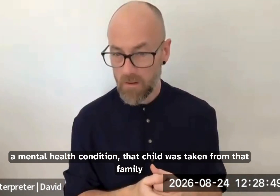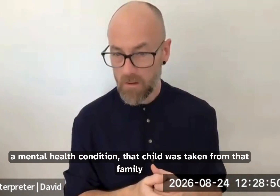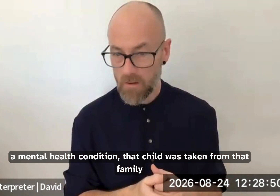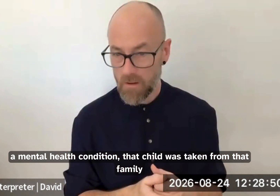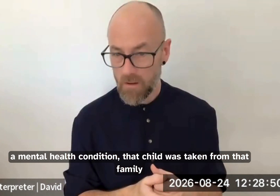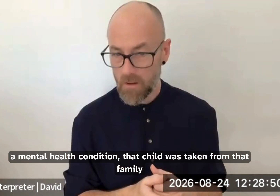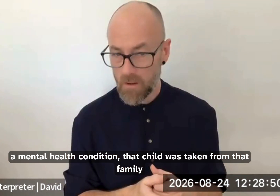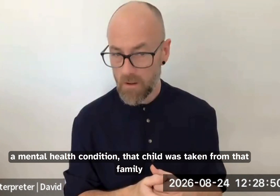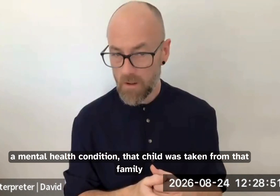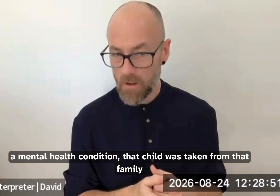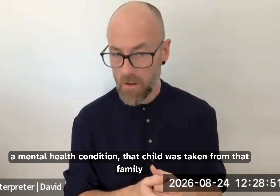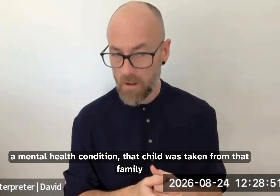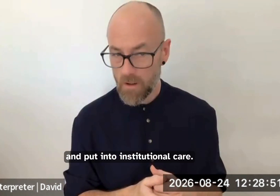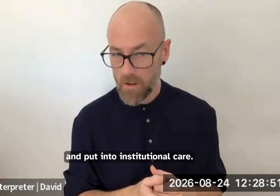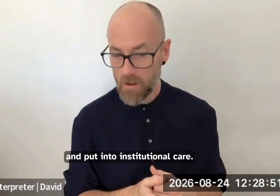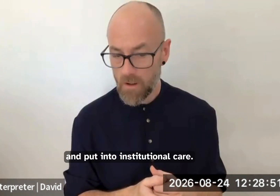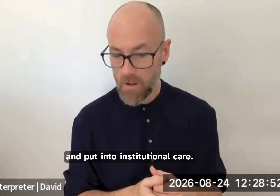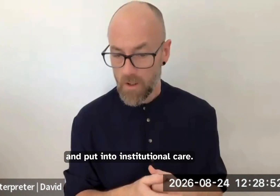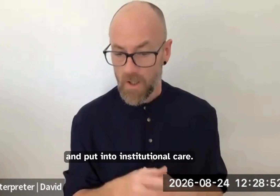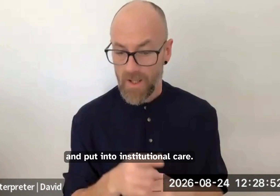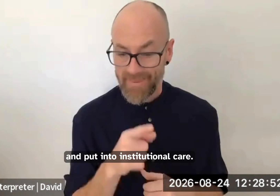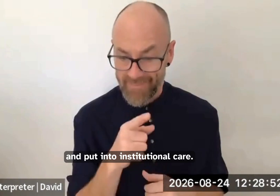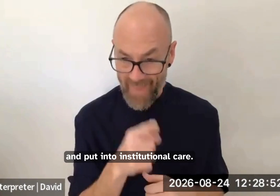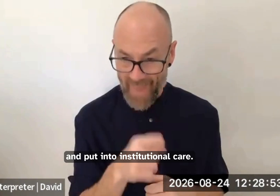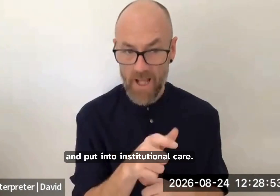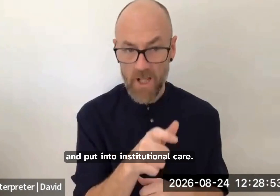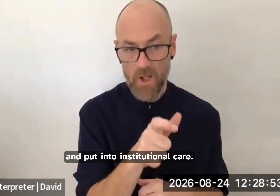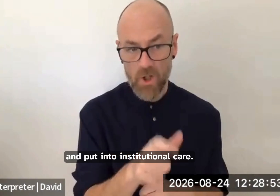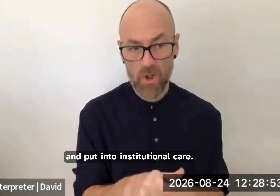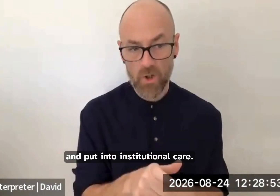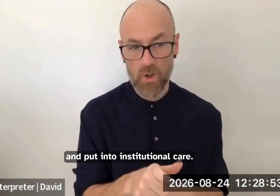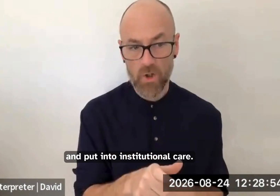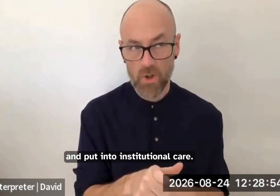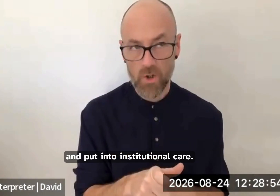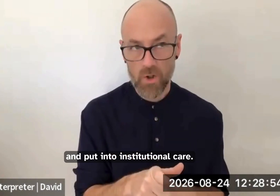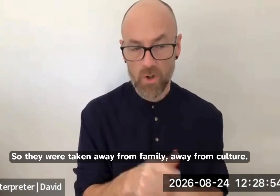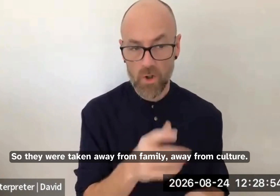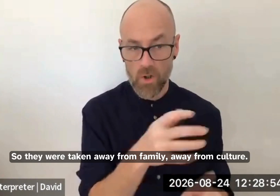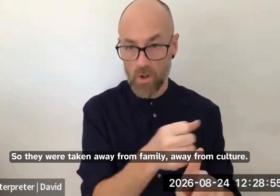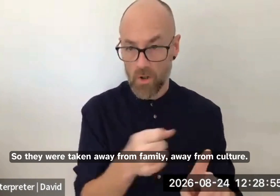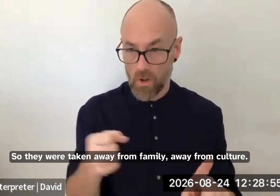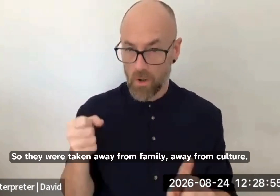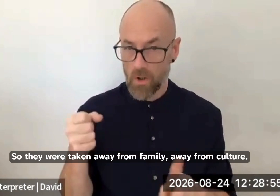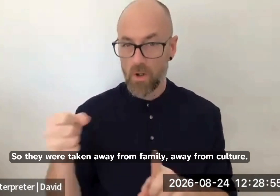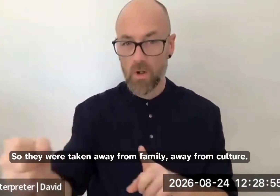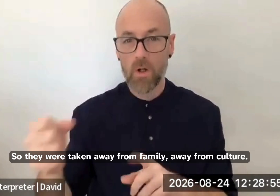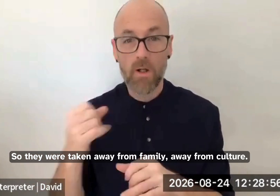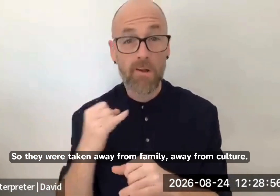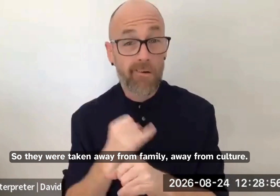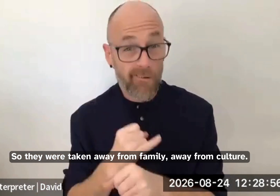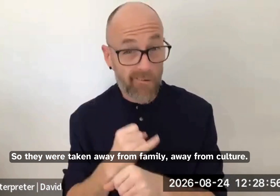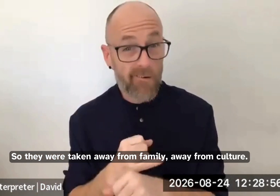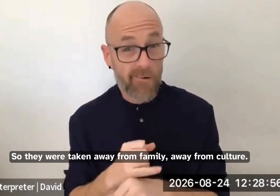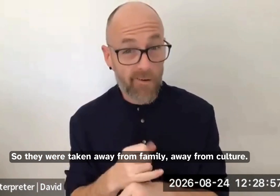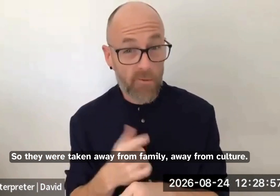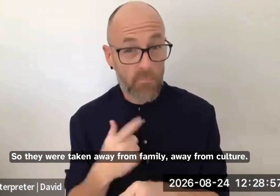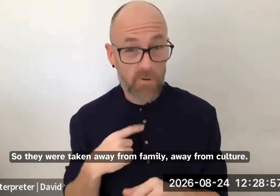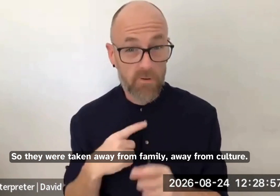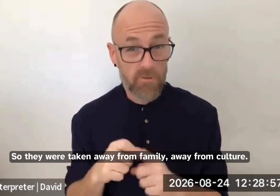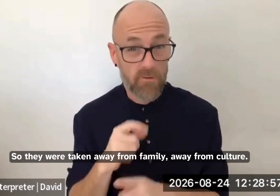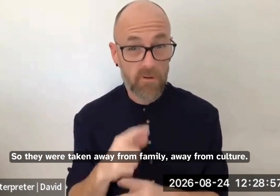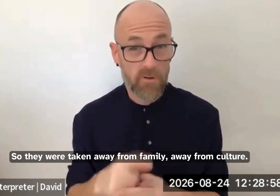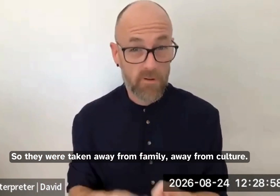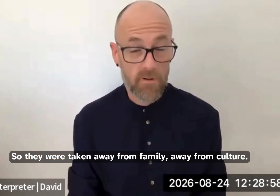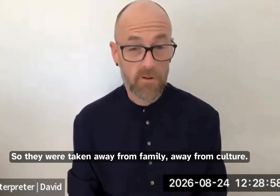was taken from that family and put into institutional care. So they were taken away from